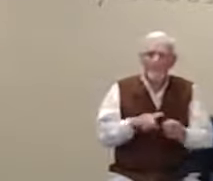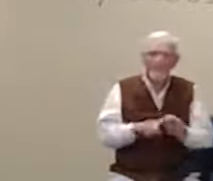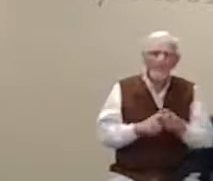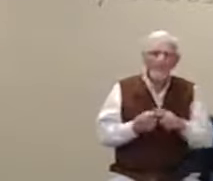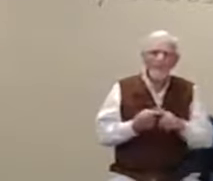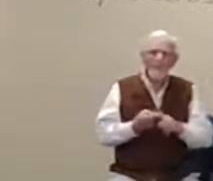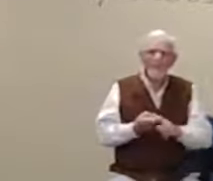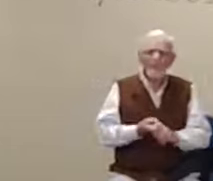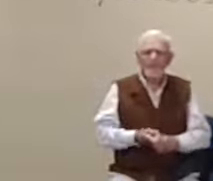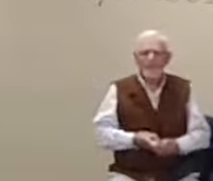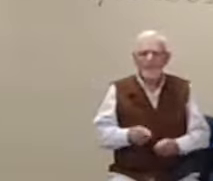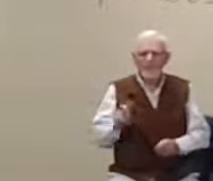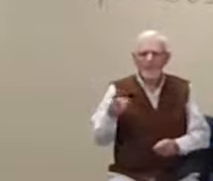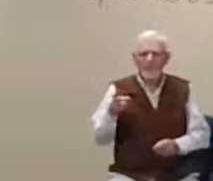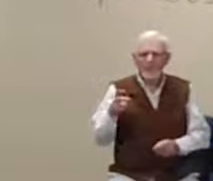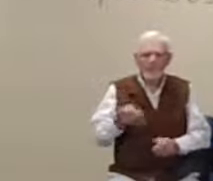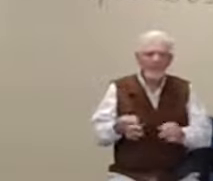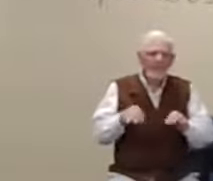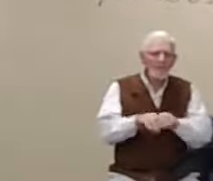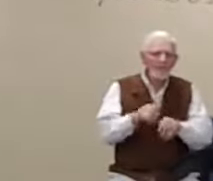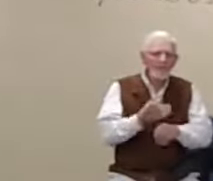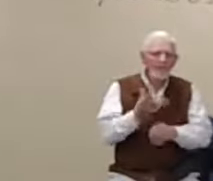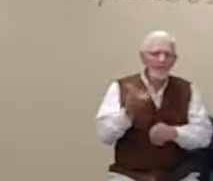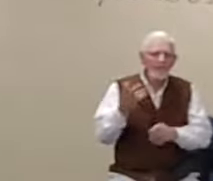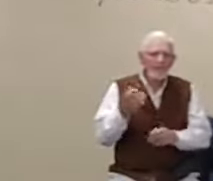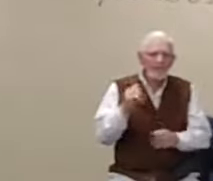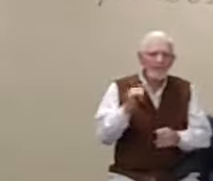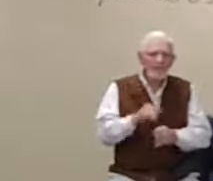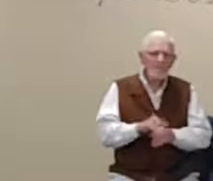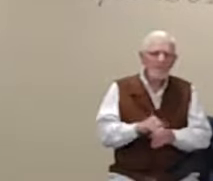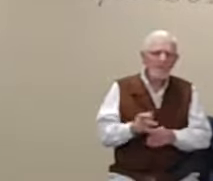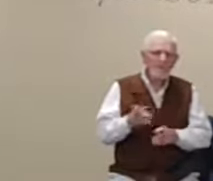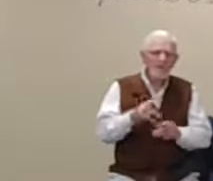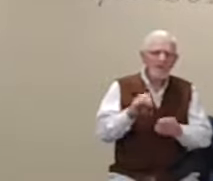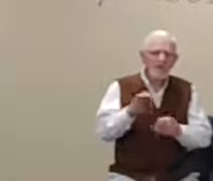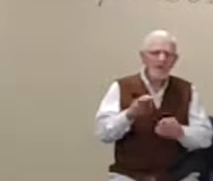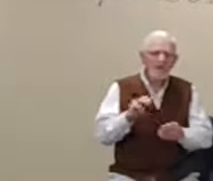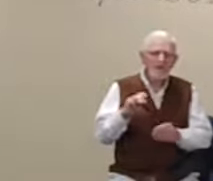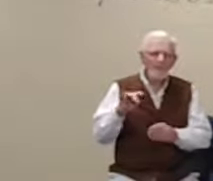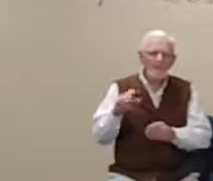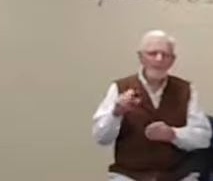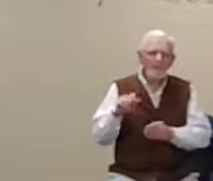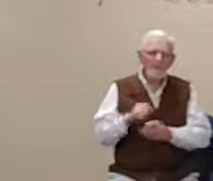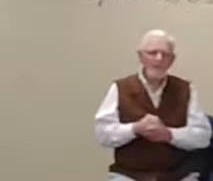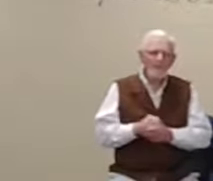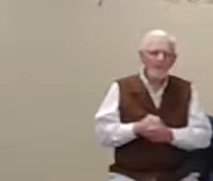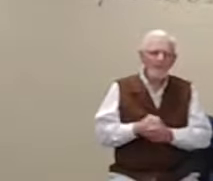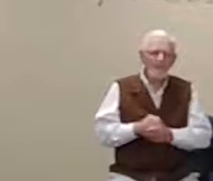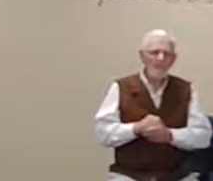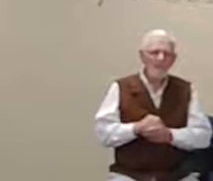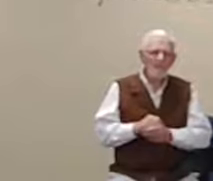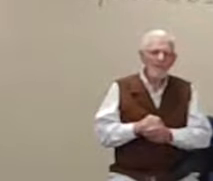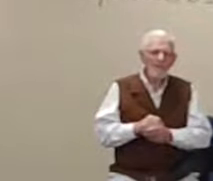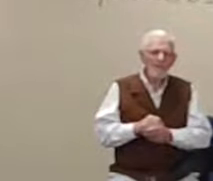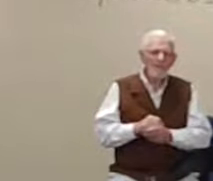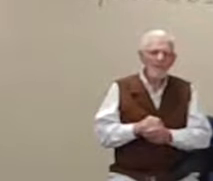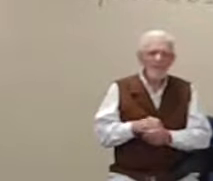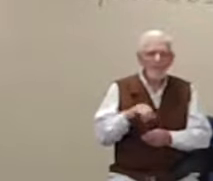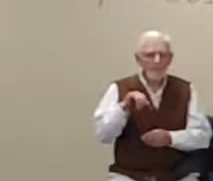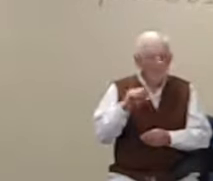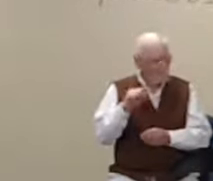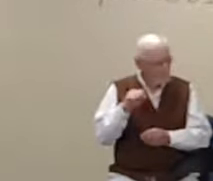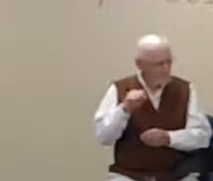two, this is an important message. This is an important part of the message tonight or today.